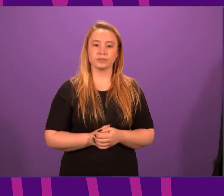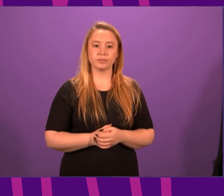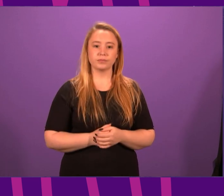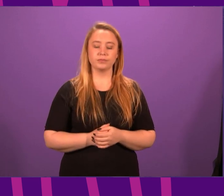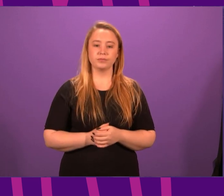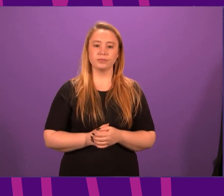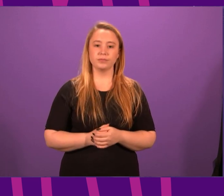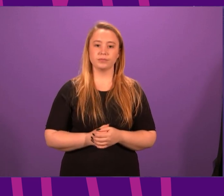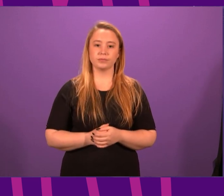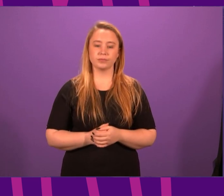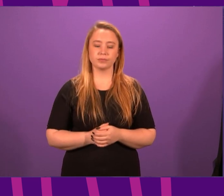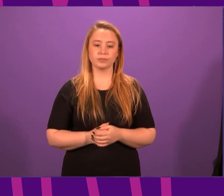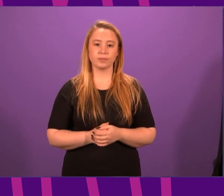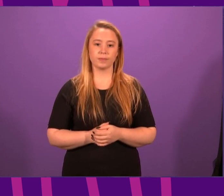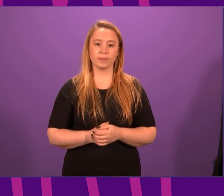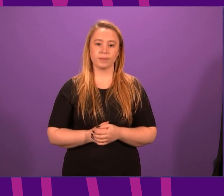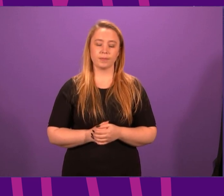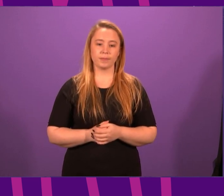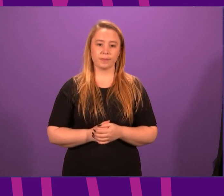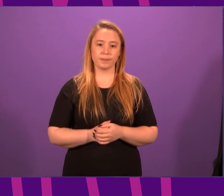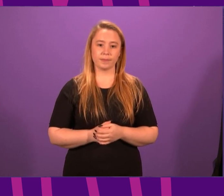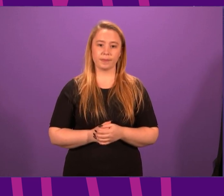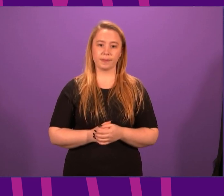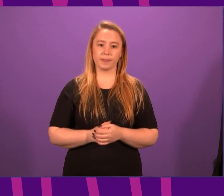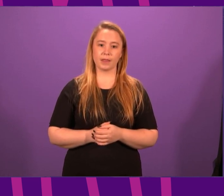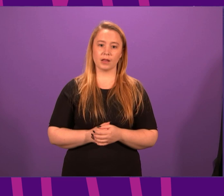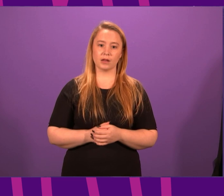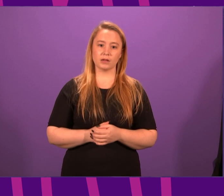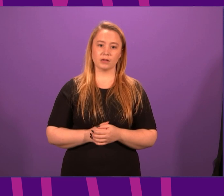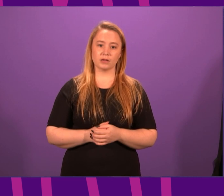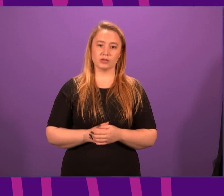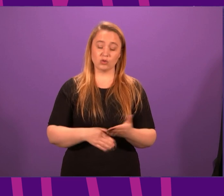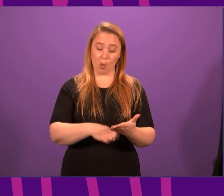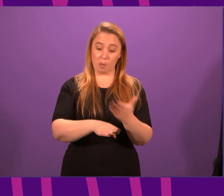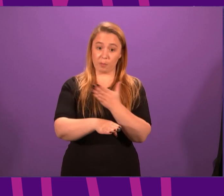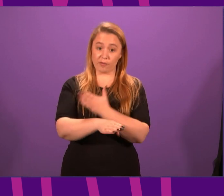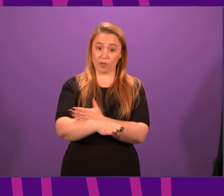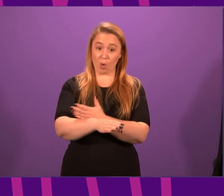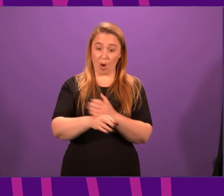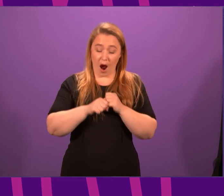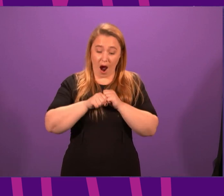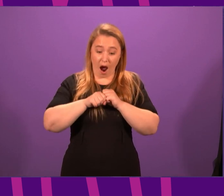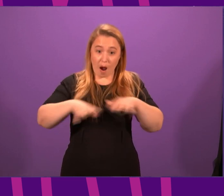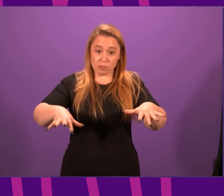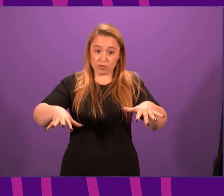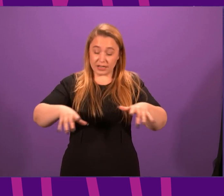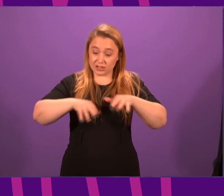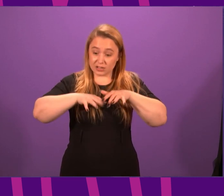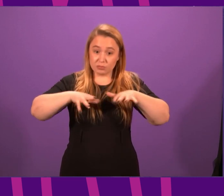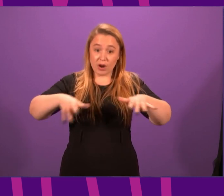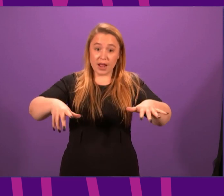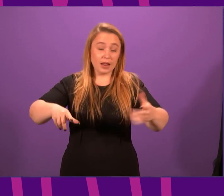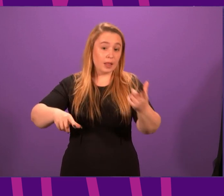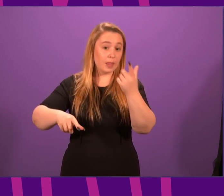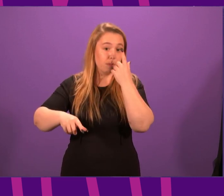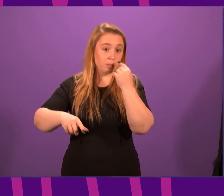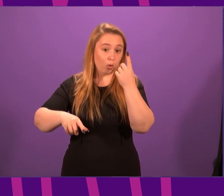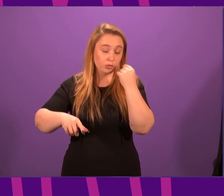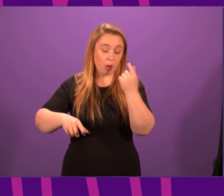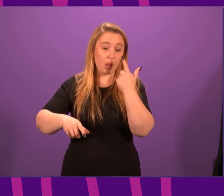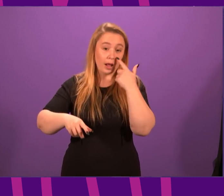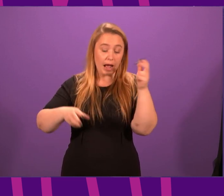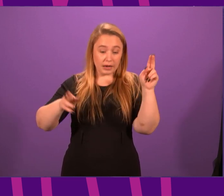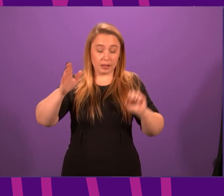position today to snuff out any outbreaks before they spread in our communities. And then we might have been